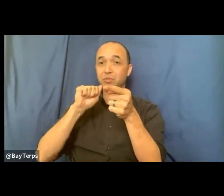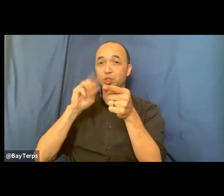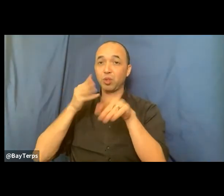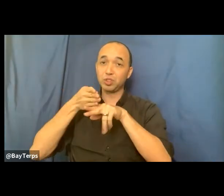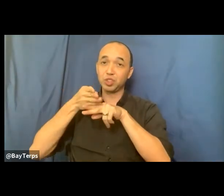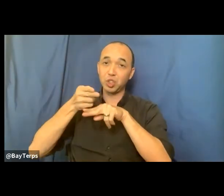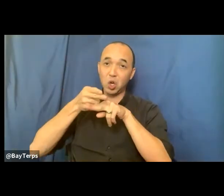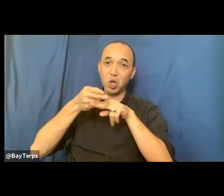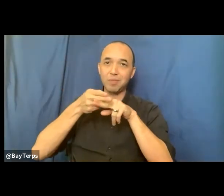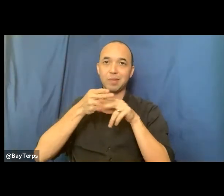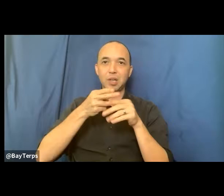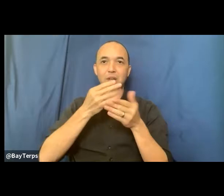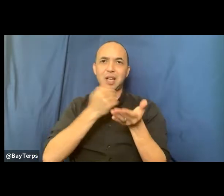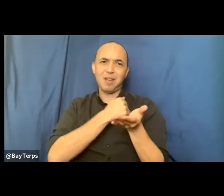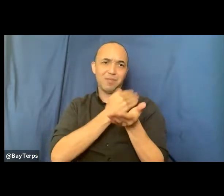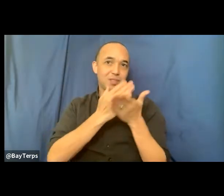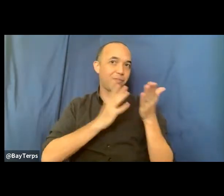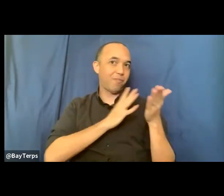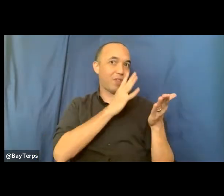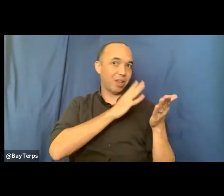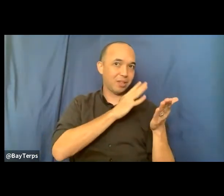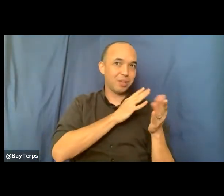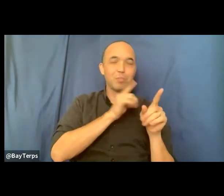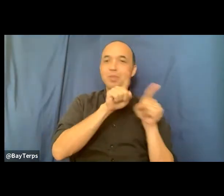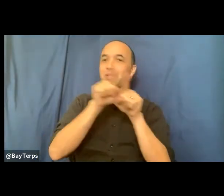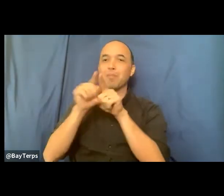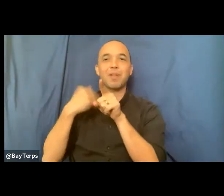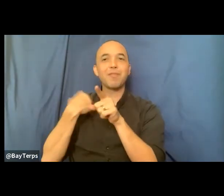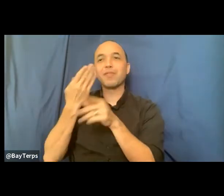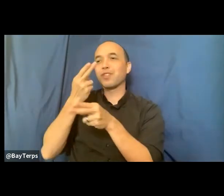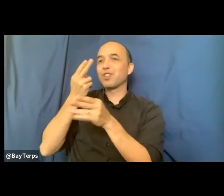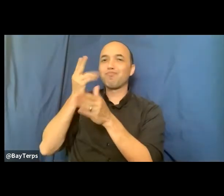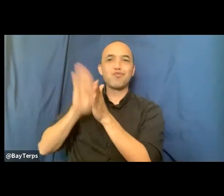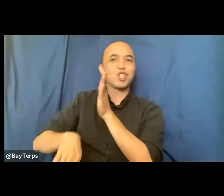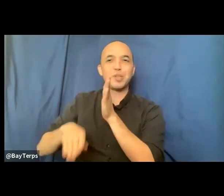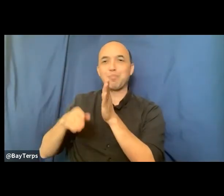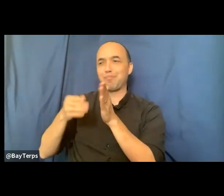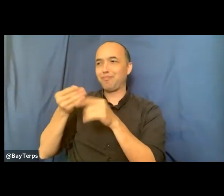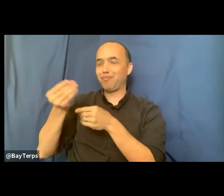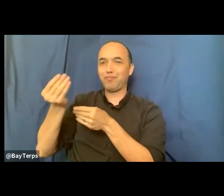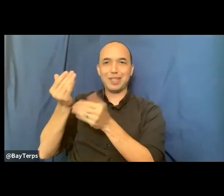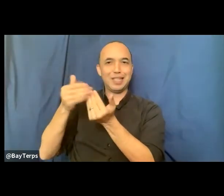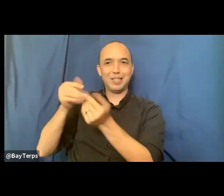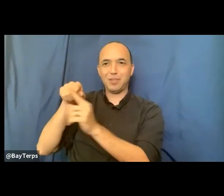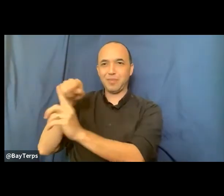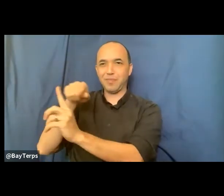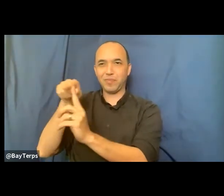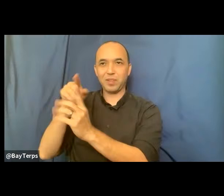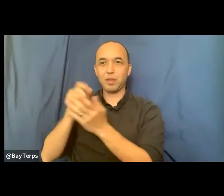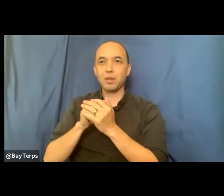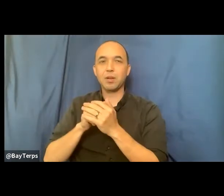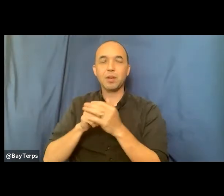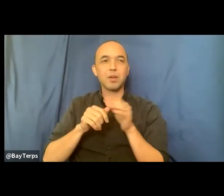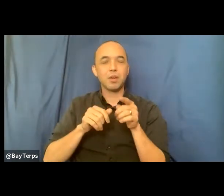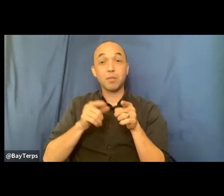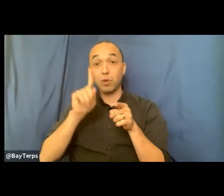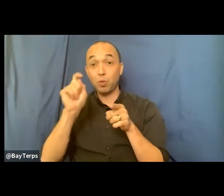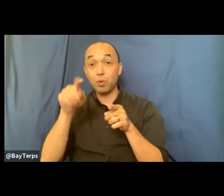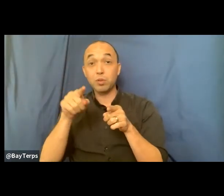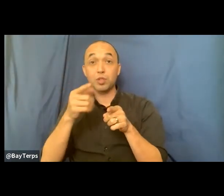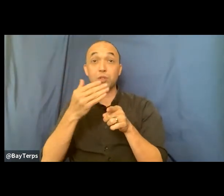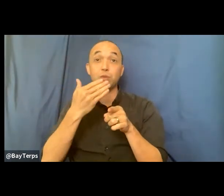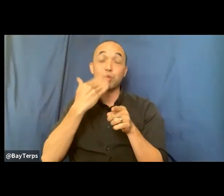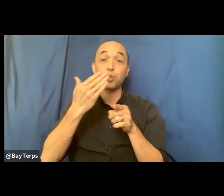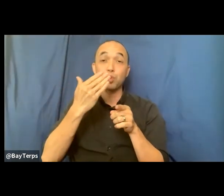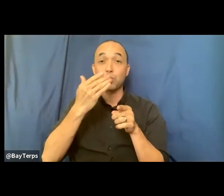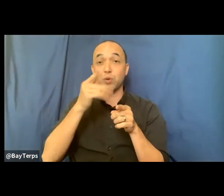like, you know, the cheapo plastic ones. They're all good. I see some questions coming in. What's a good marker or pen to draw your sketch?